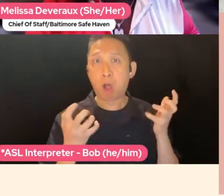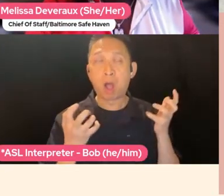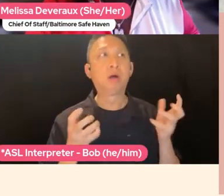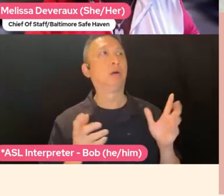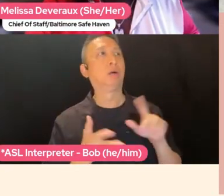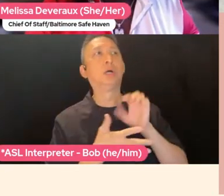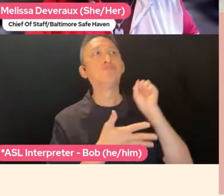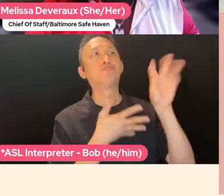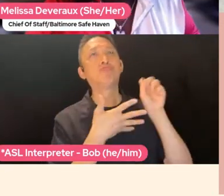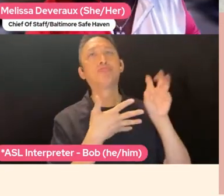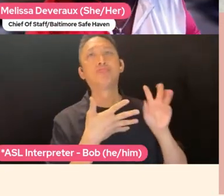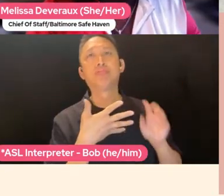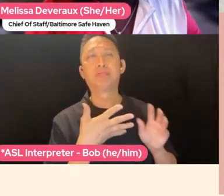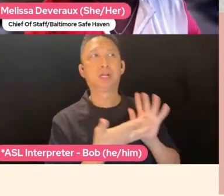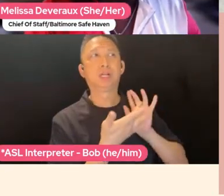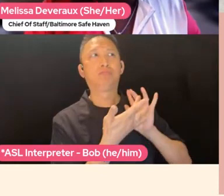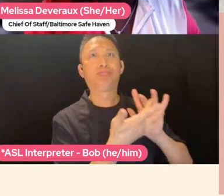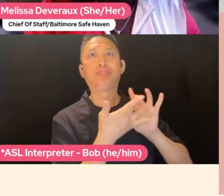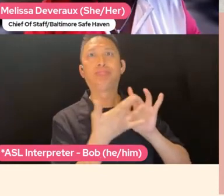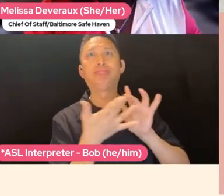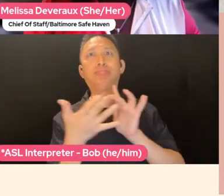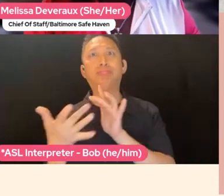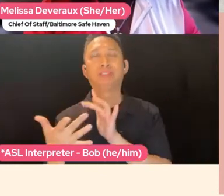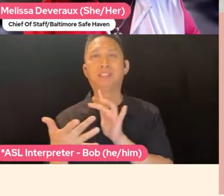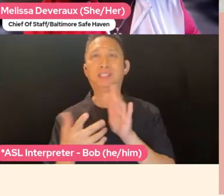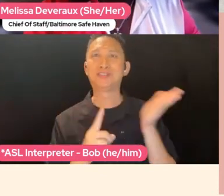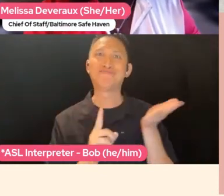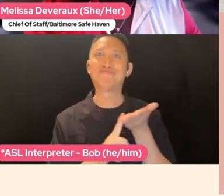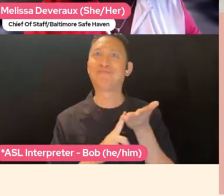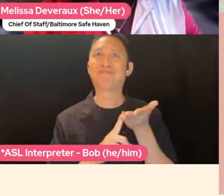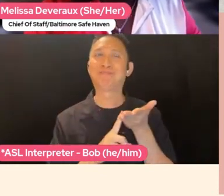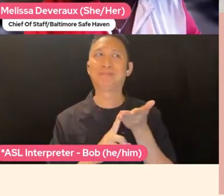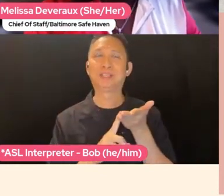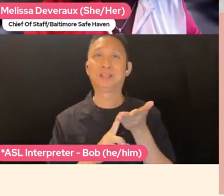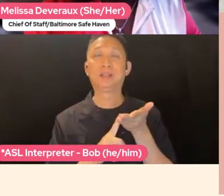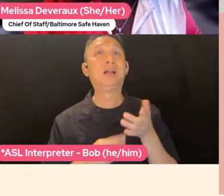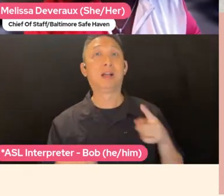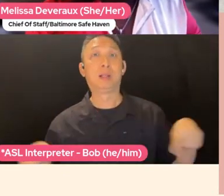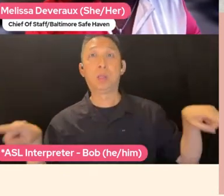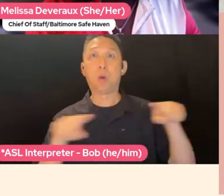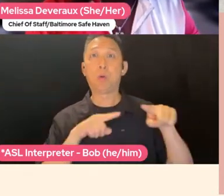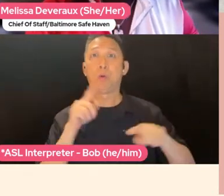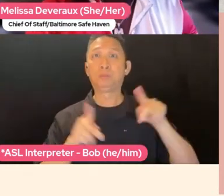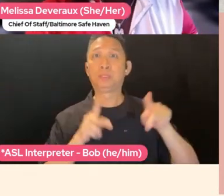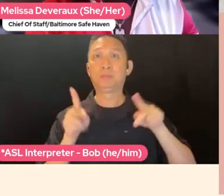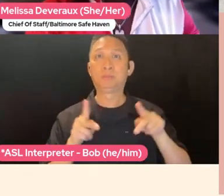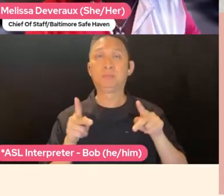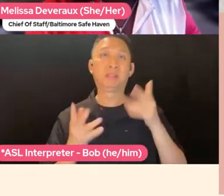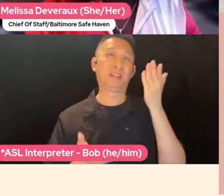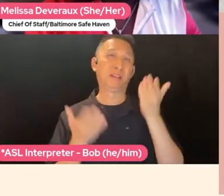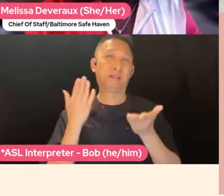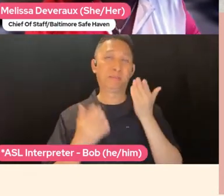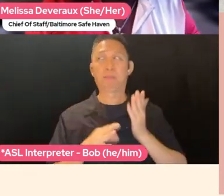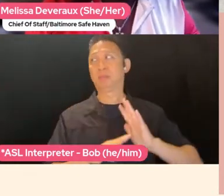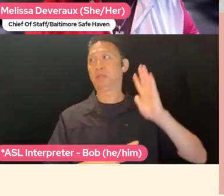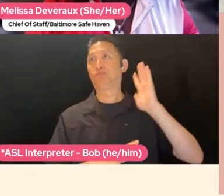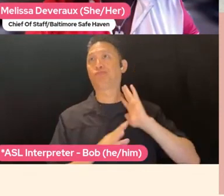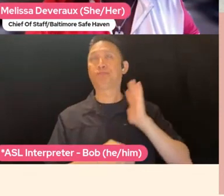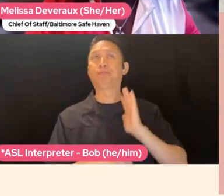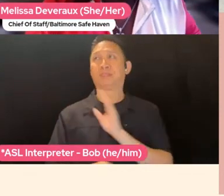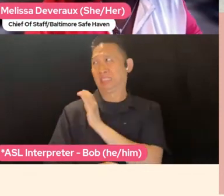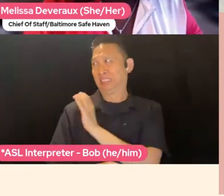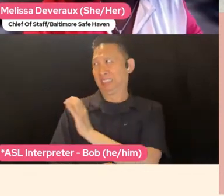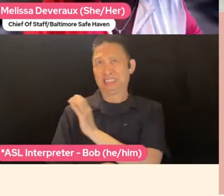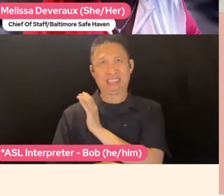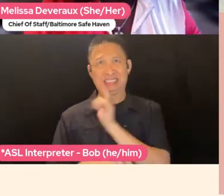they need medical care. You know, sometimes they might not be able to come into a clinical or a nonprofit setting. Sometimes they're